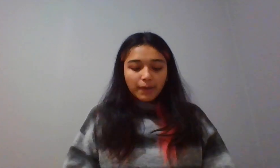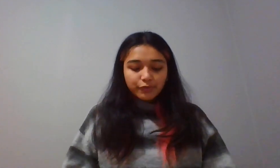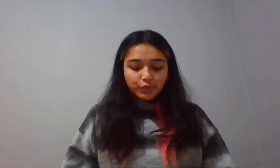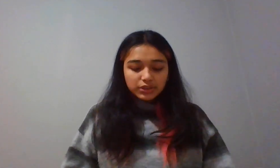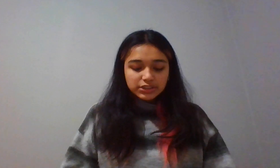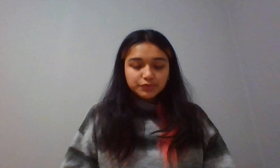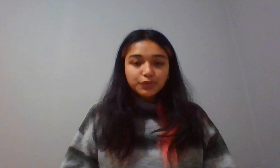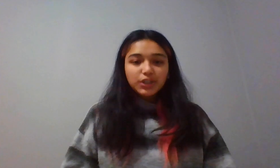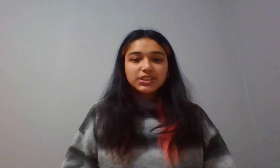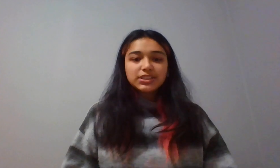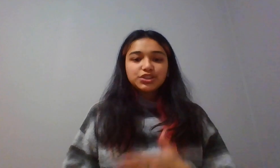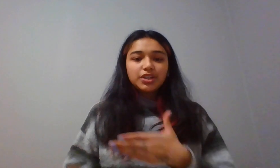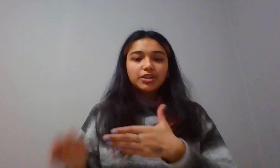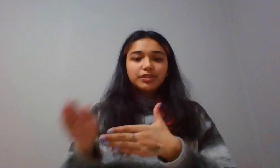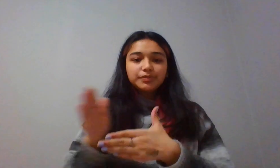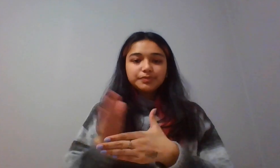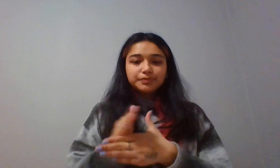My 14th word is share.